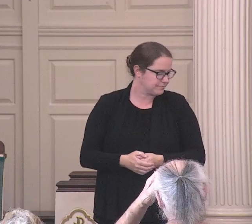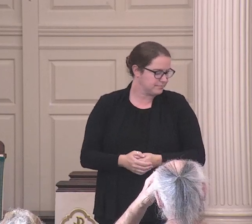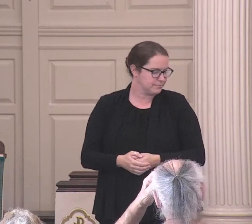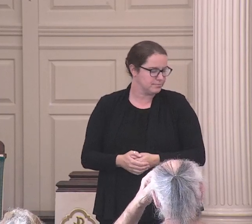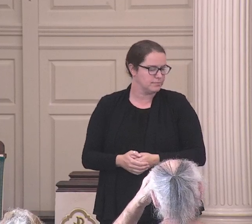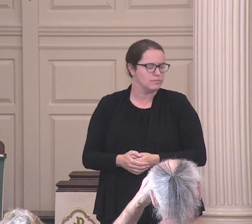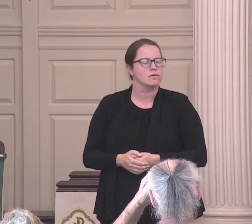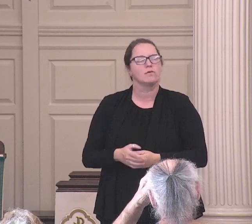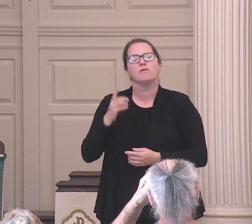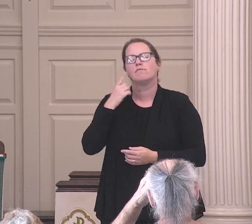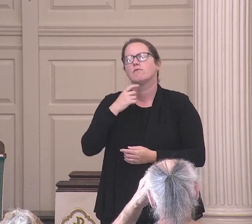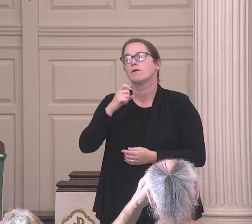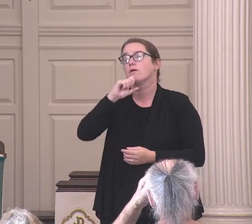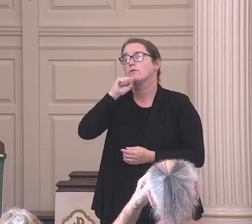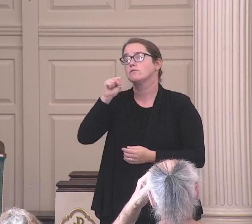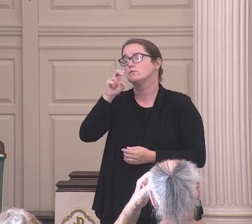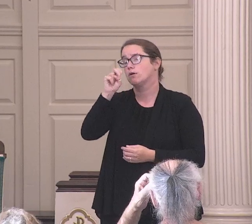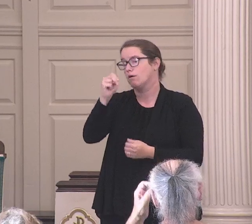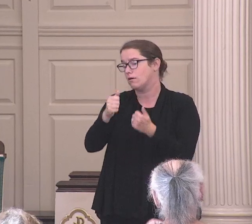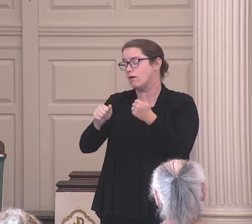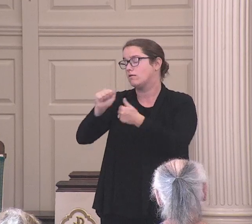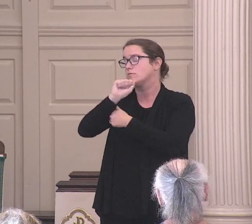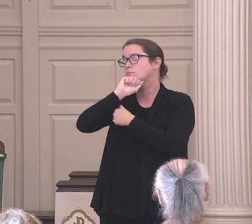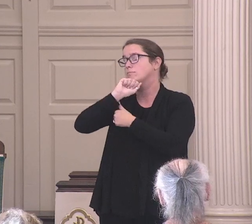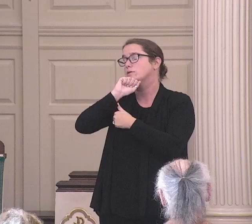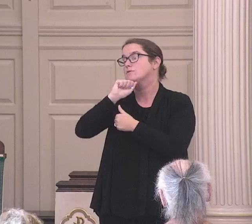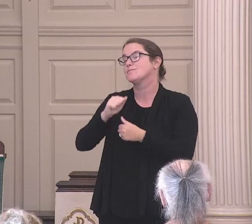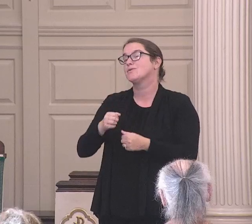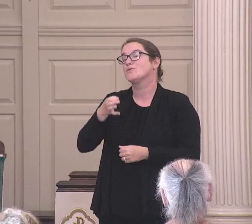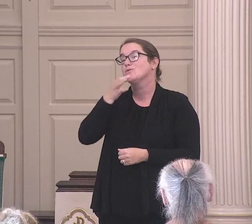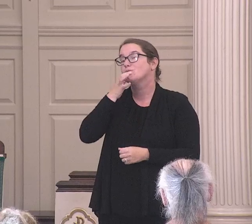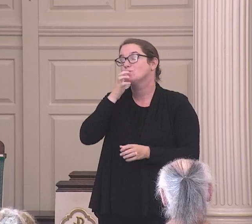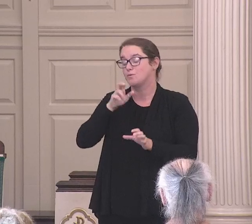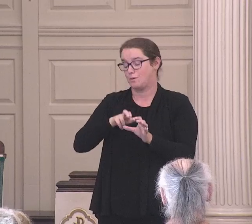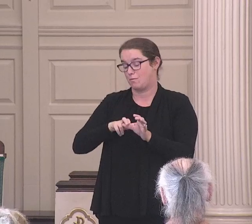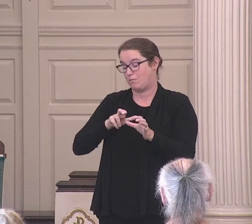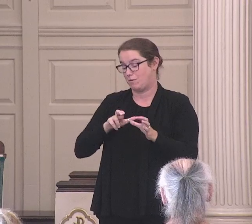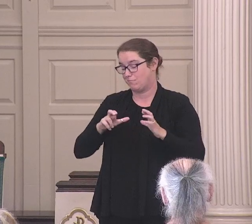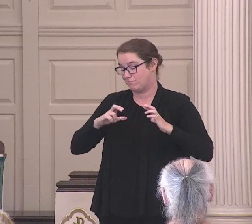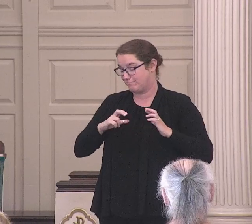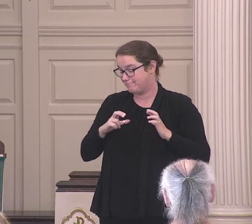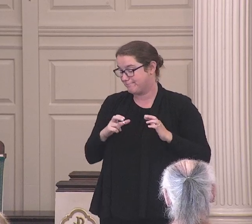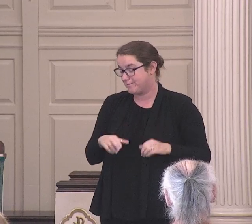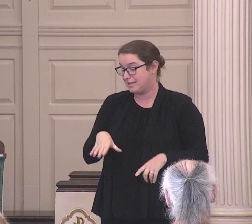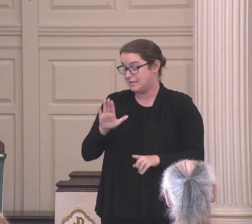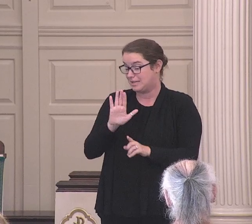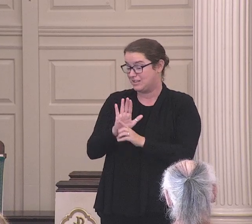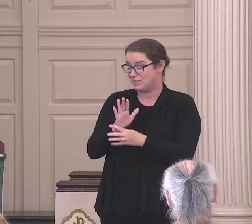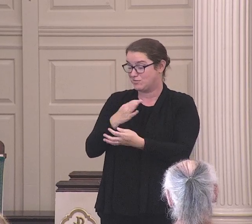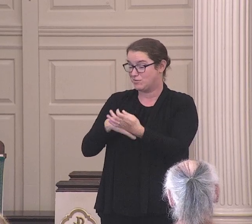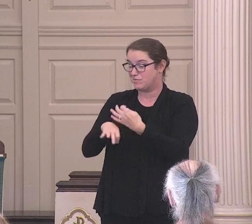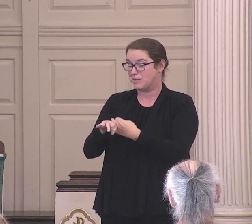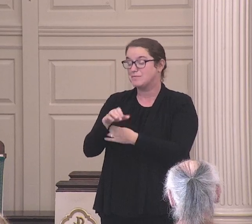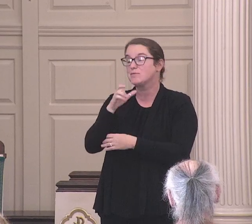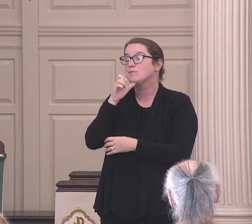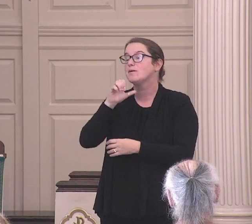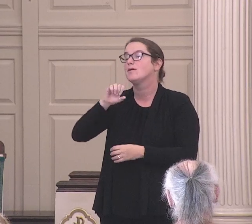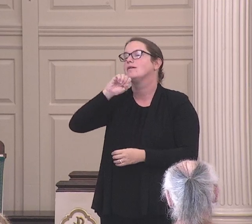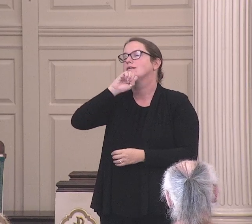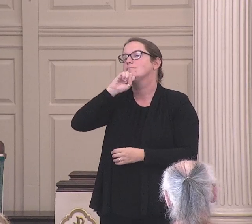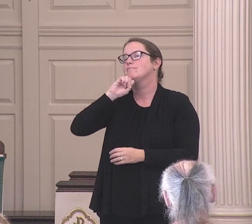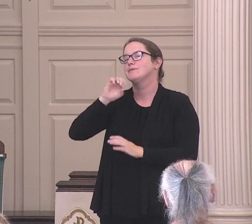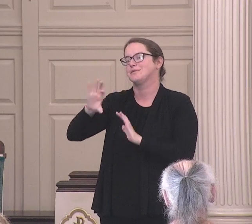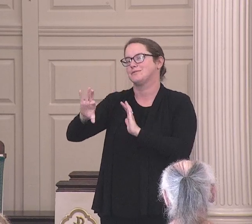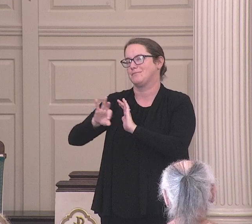For Cardinal Sean, our Archbishop, who will soon be retiring, and for his replacement,